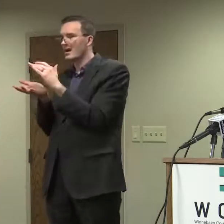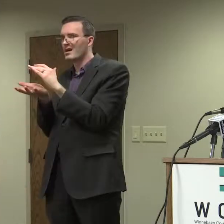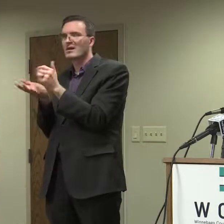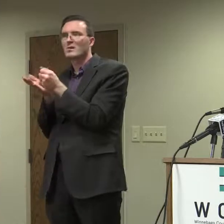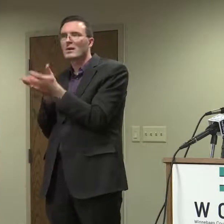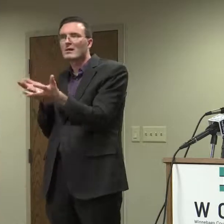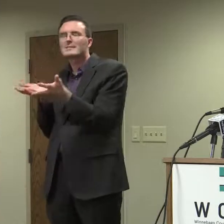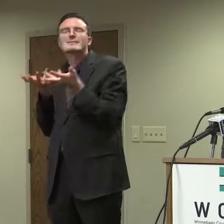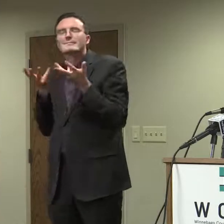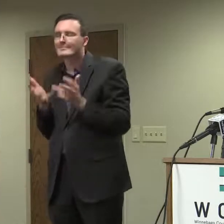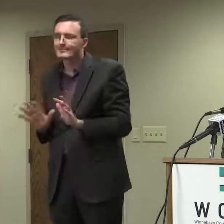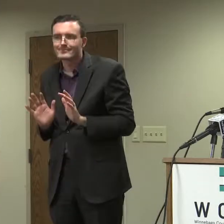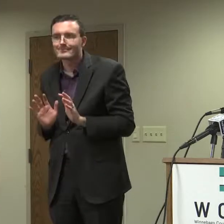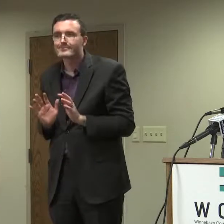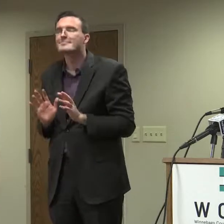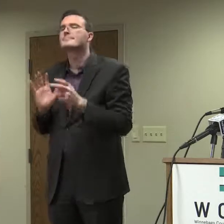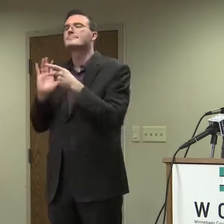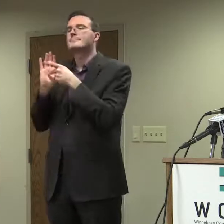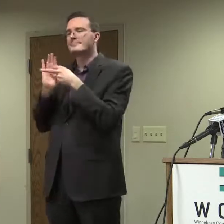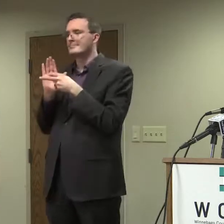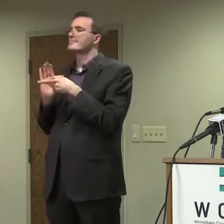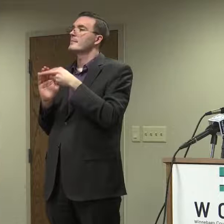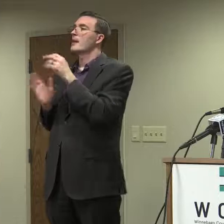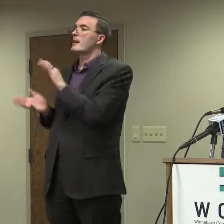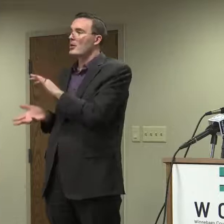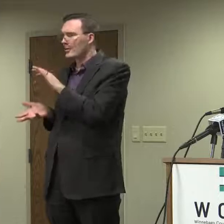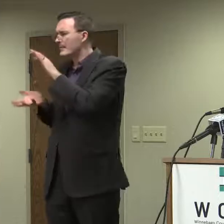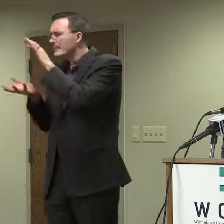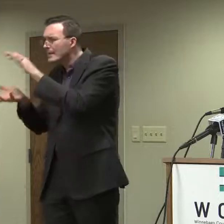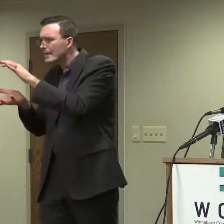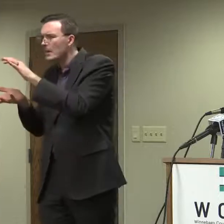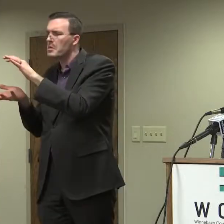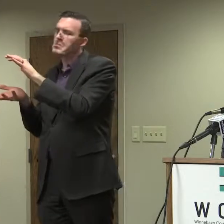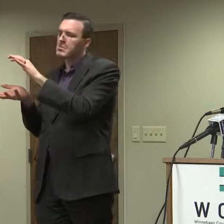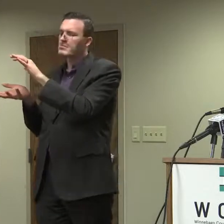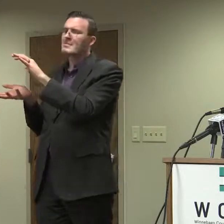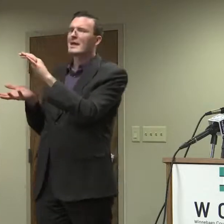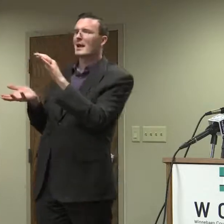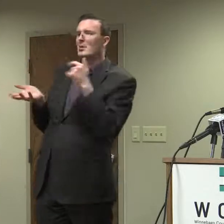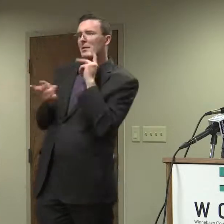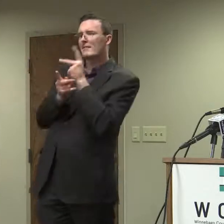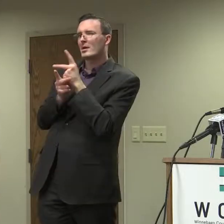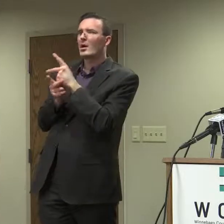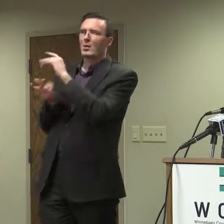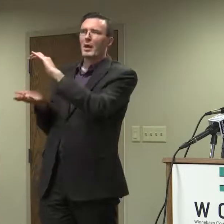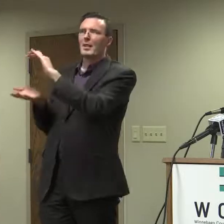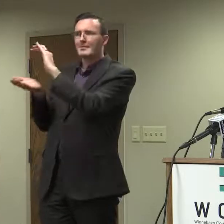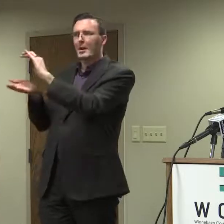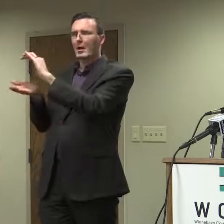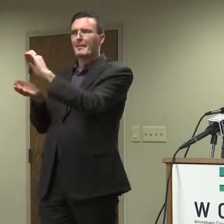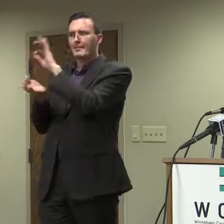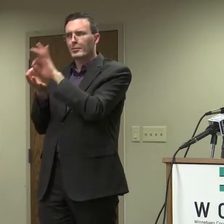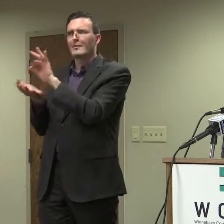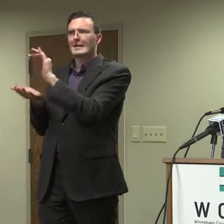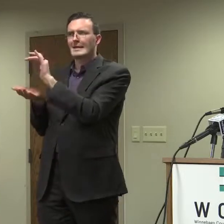scheduled visits that we plan to do on that particular day, with some increase, right? So our idea is that we are hitting our largest school